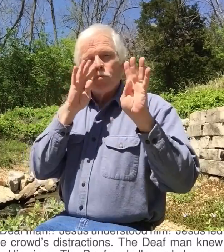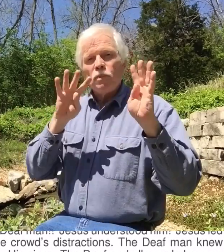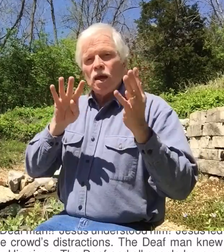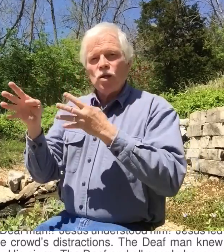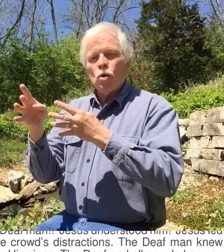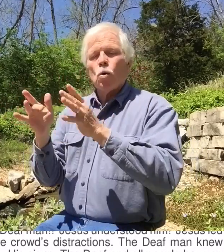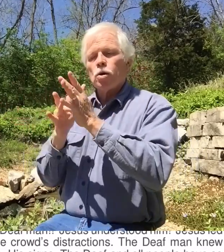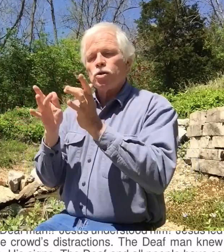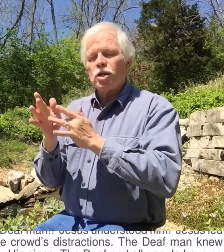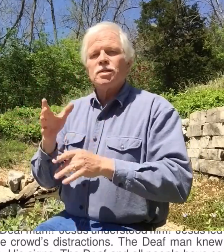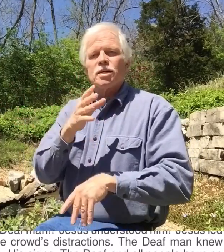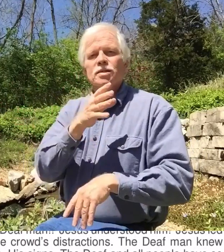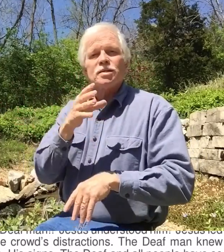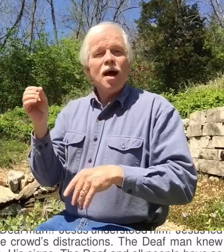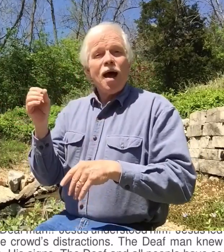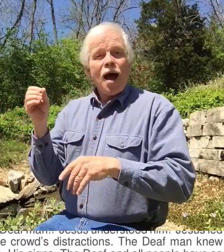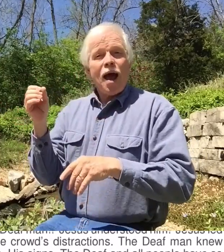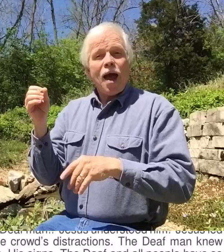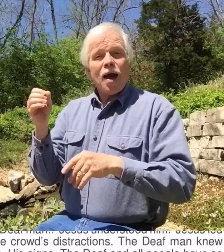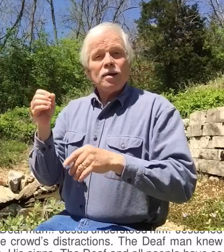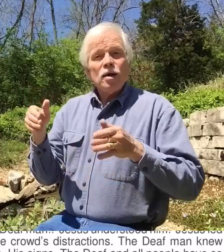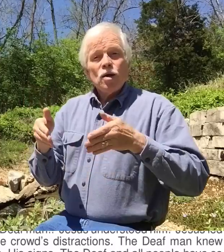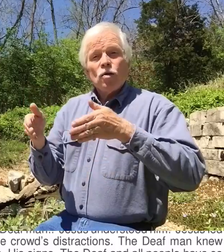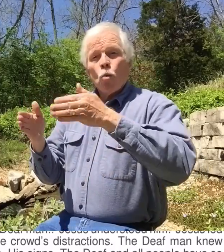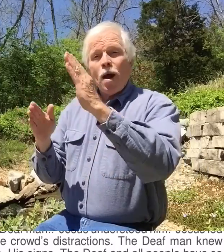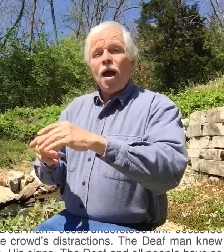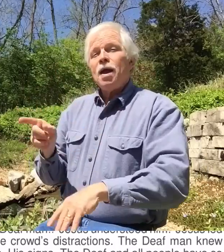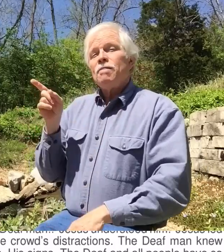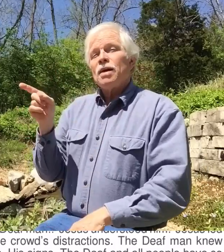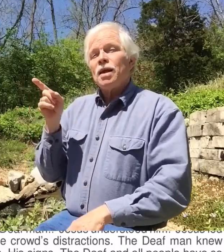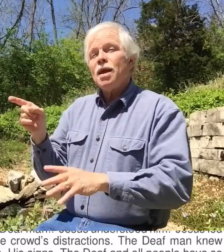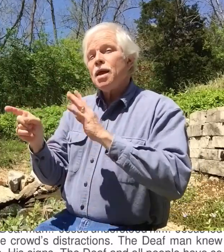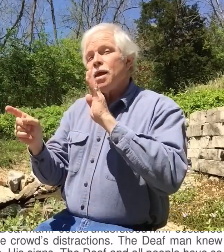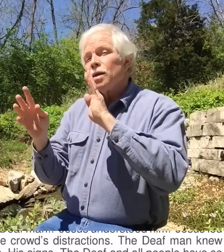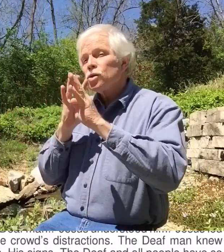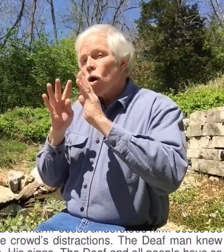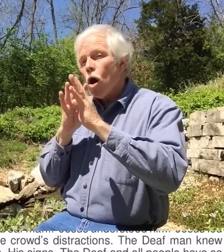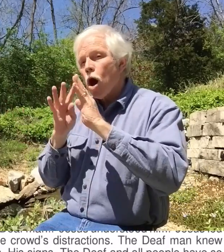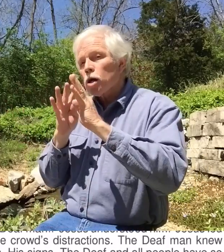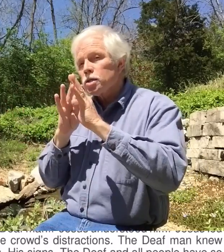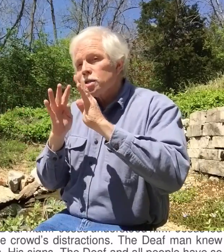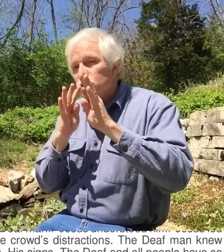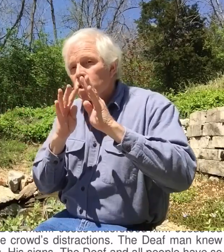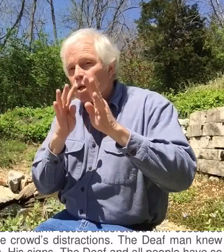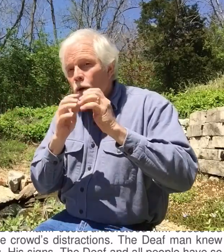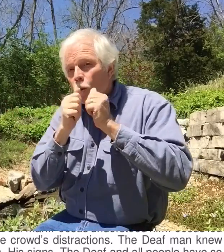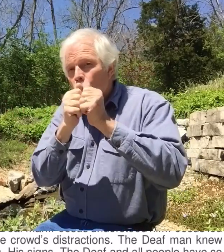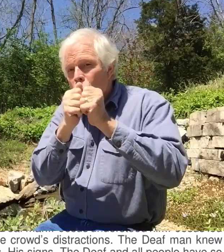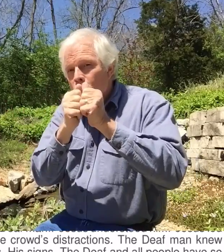ignore Jesus and the way that he talks with